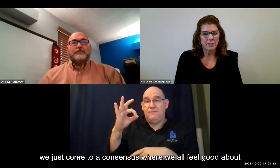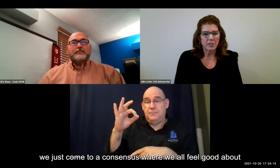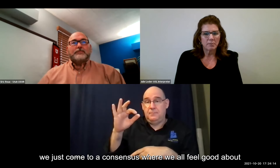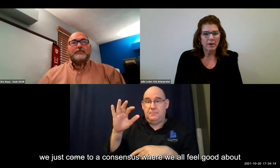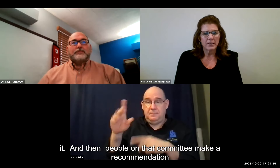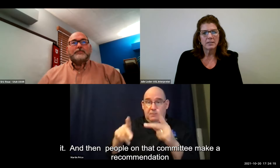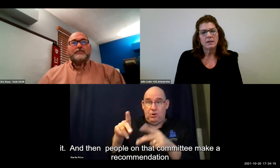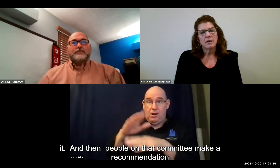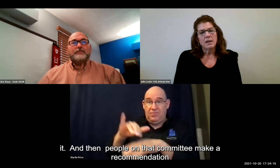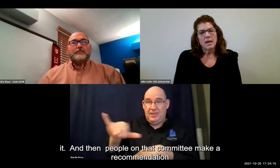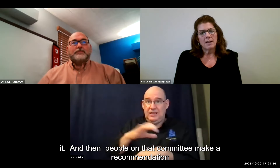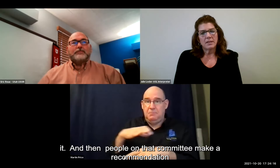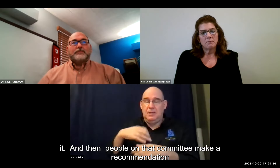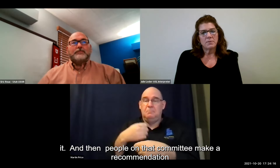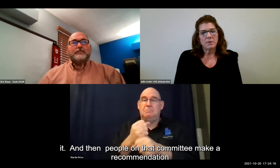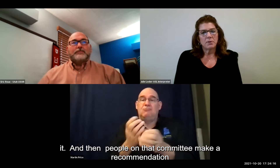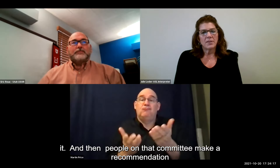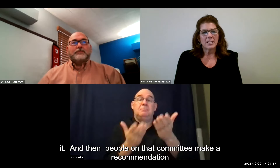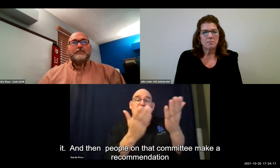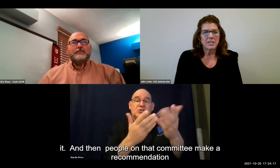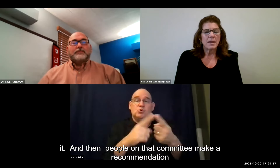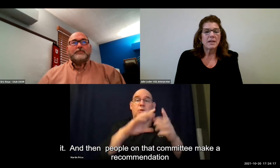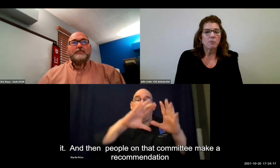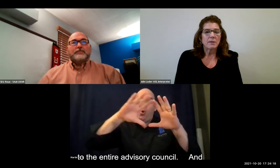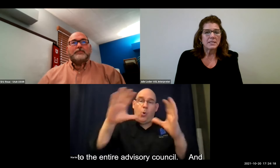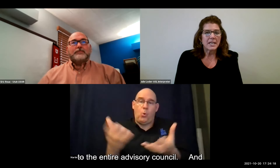we're all feeling good about it. And then people on that